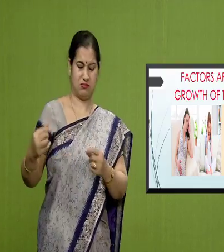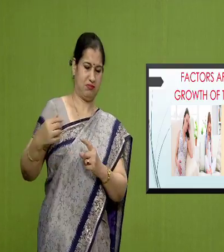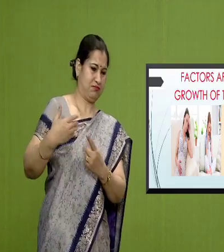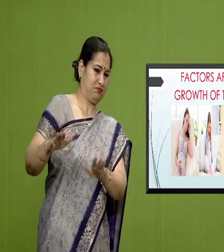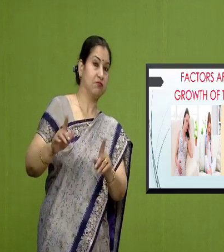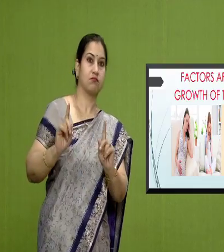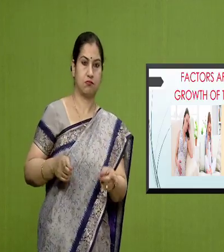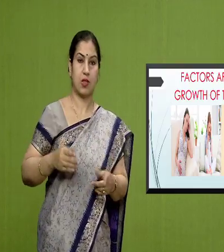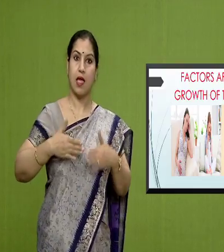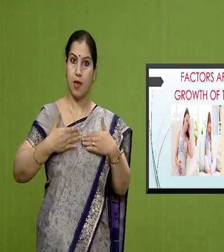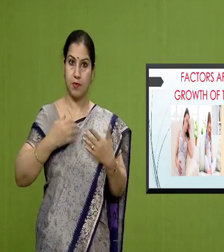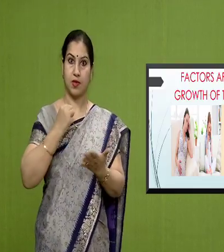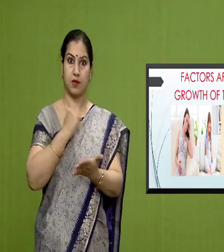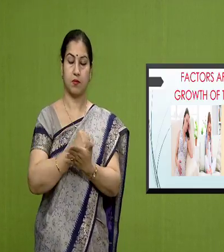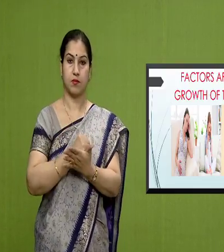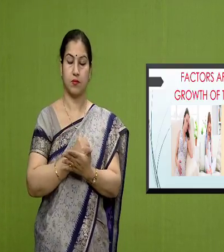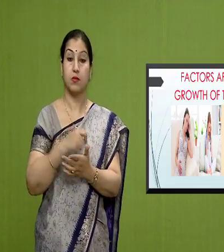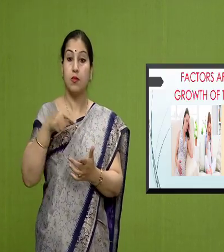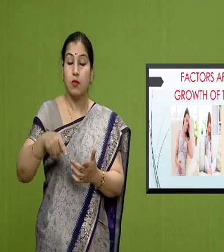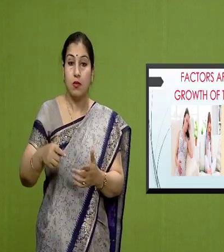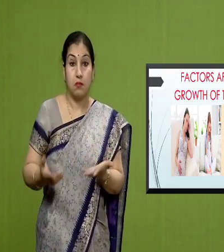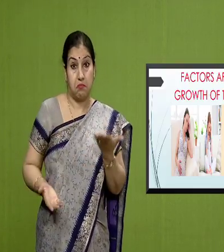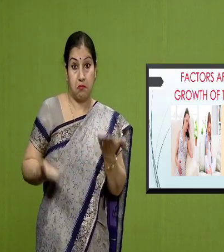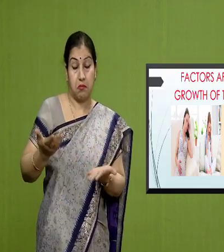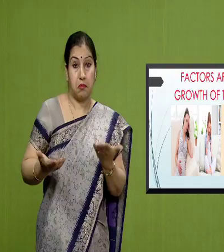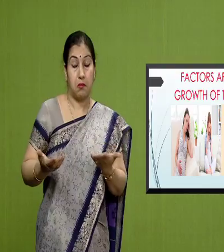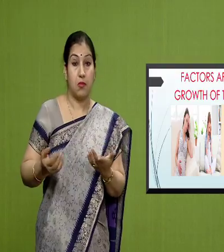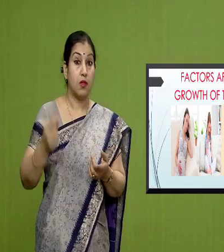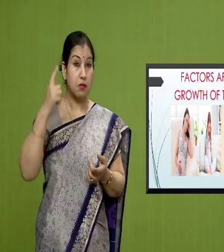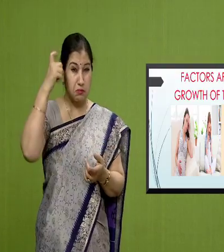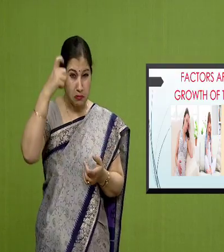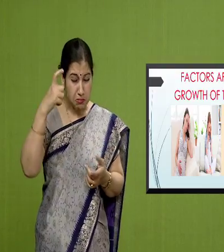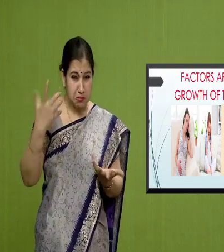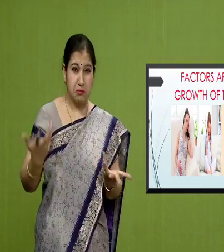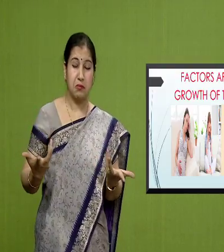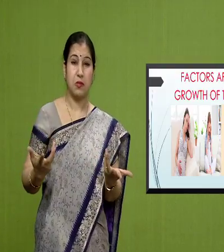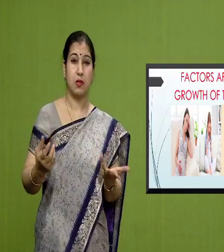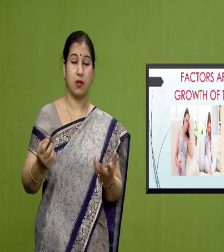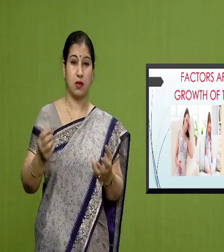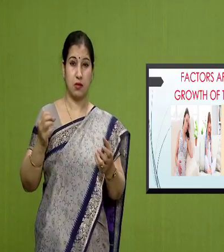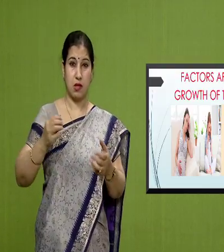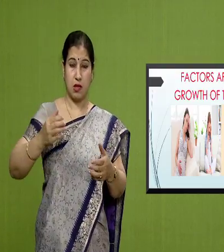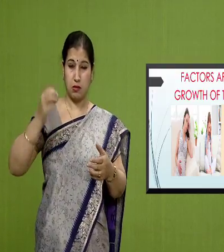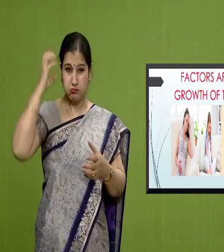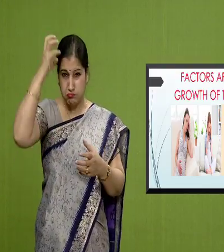stress, as it may adversely affect the development of